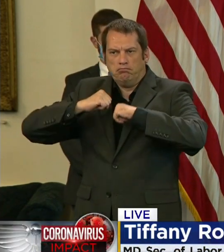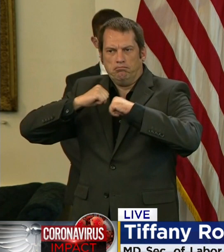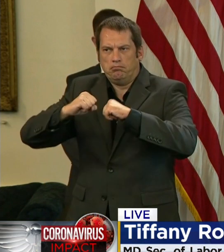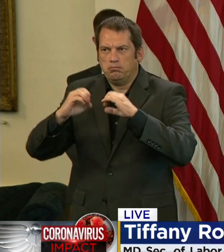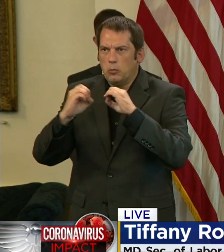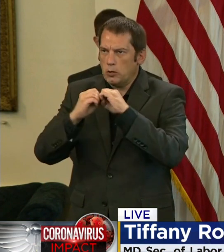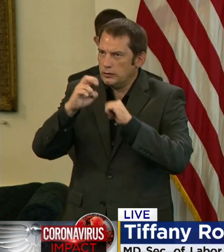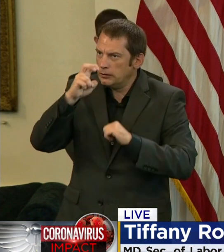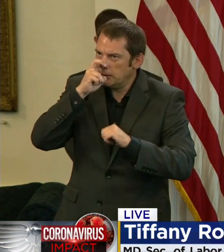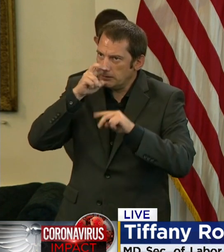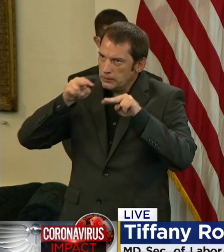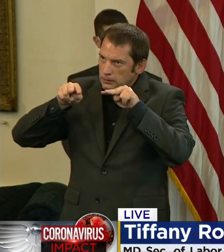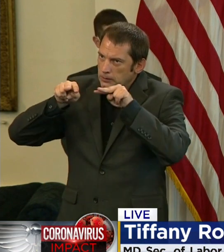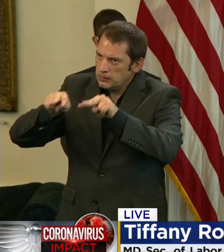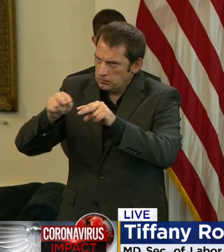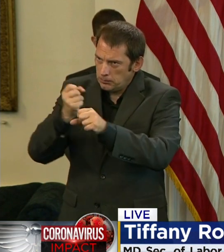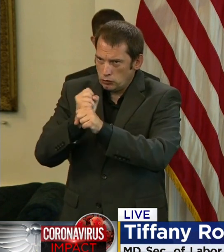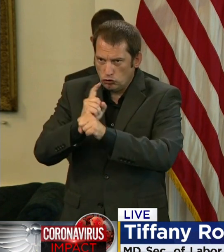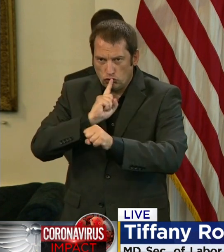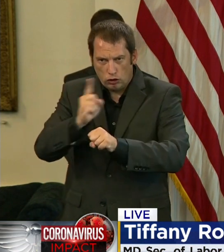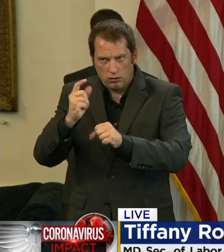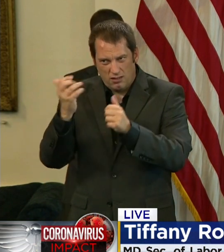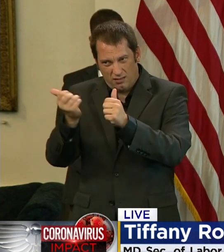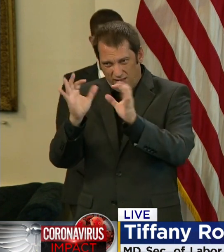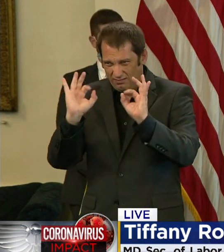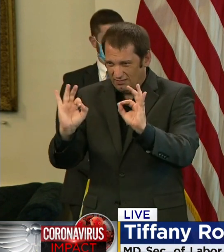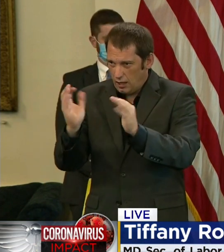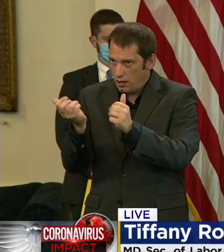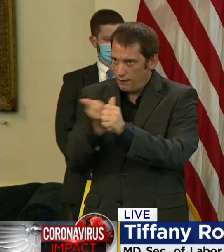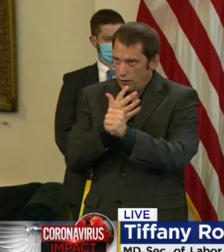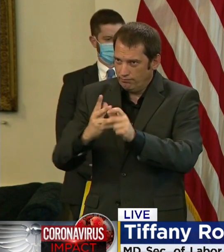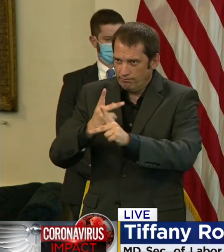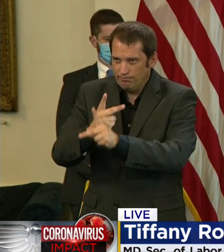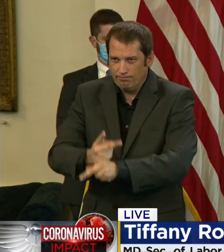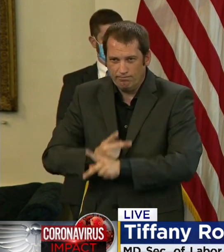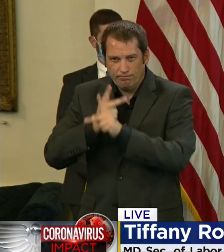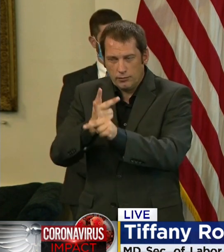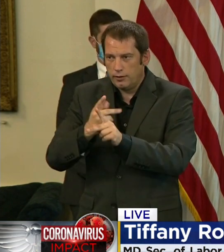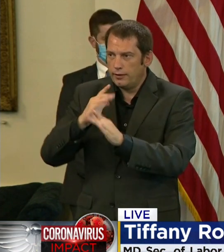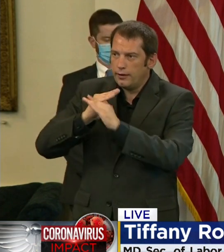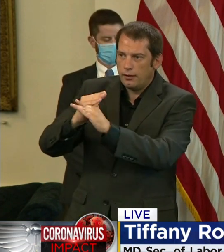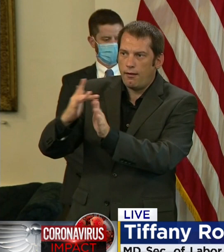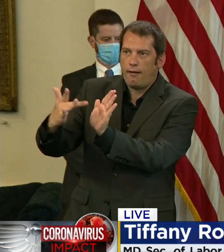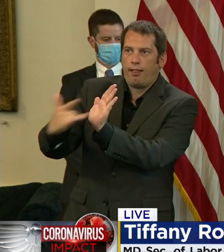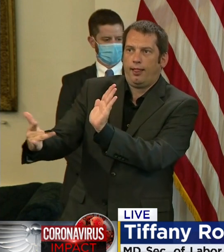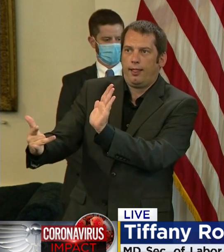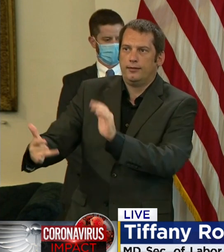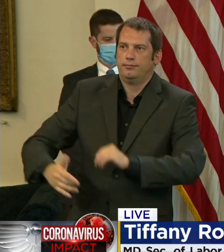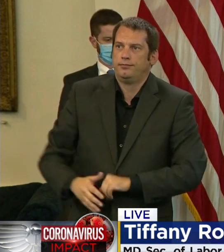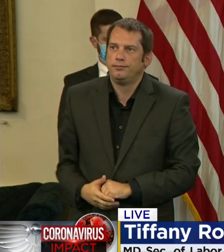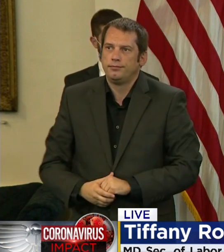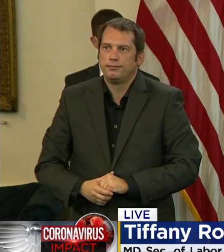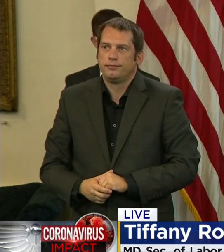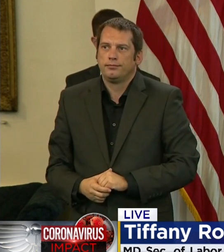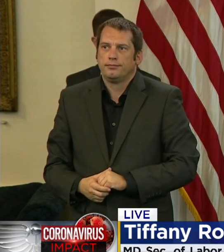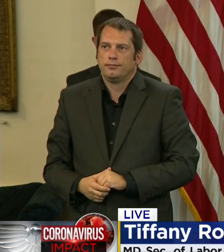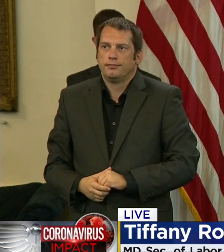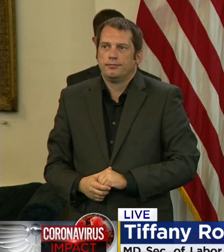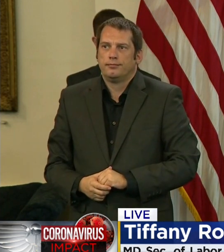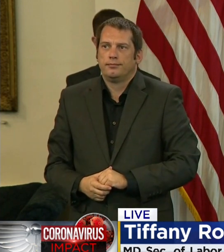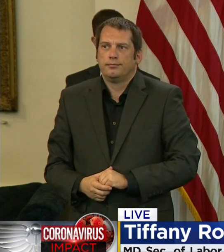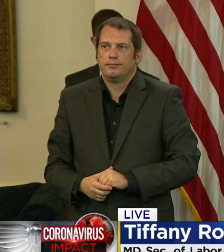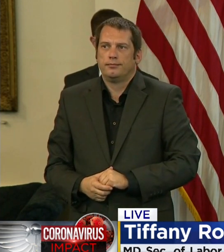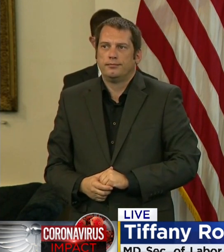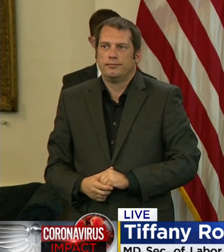prevent any further fraud from occurring. If any Marylander believes that their information has been used to fraudulently file